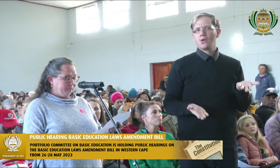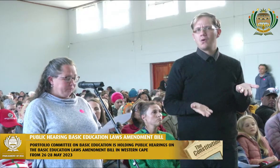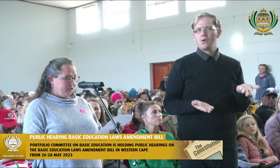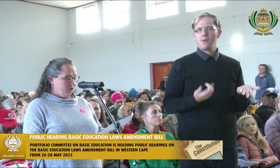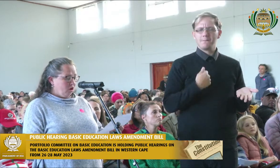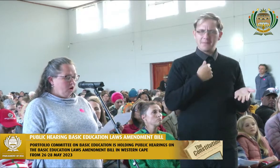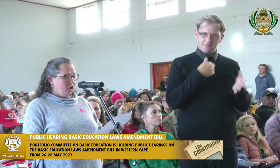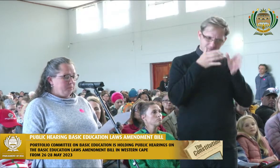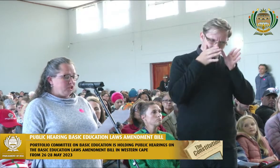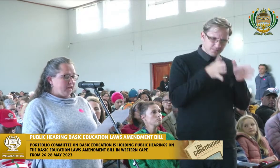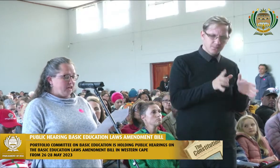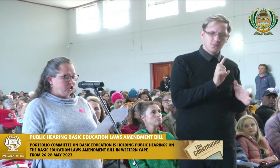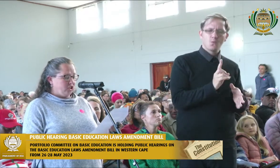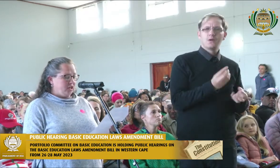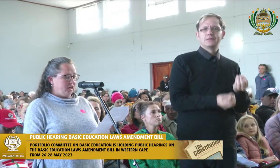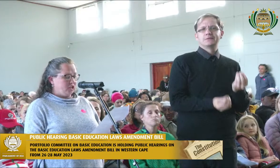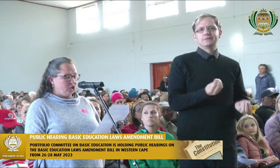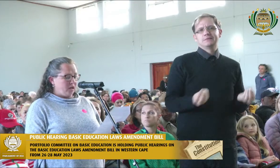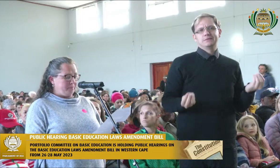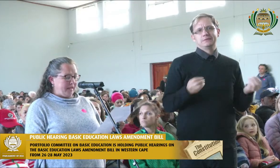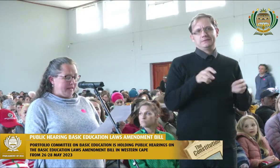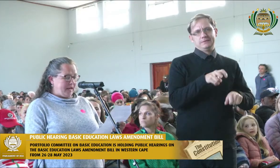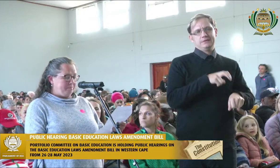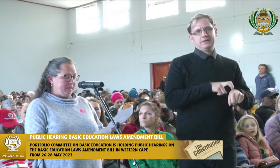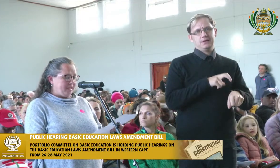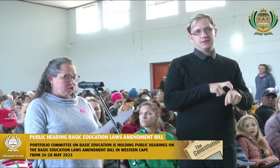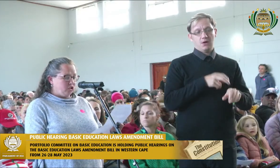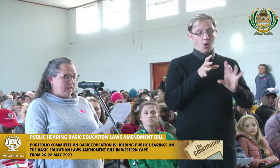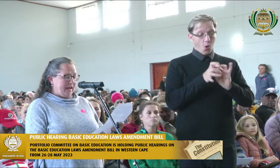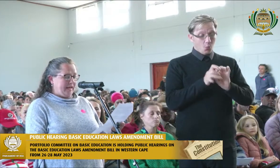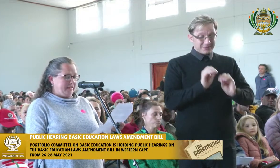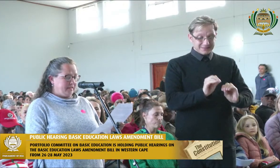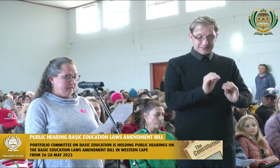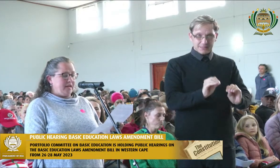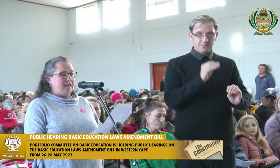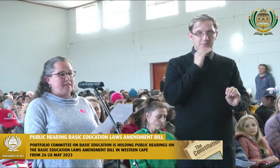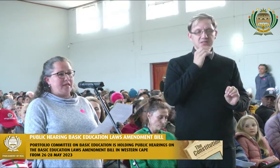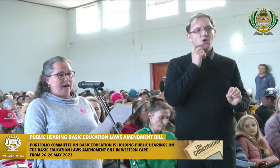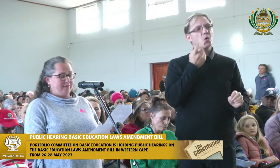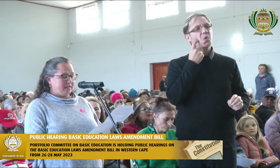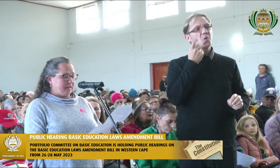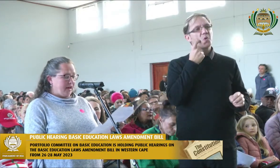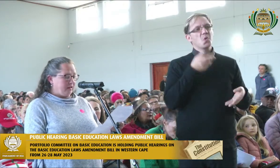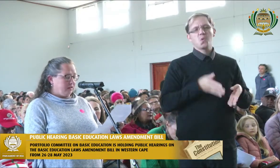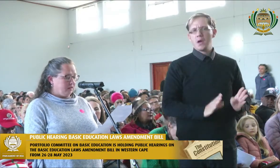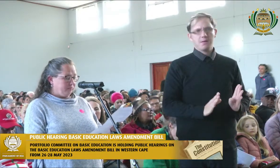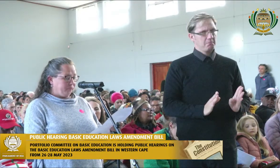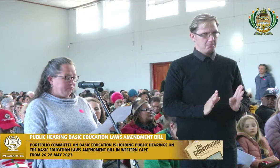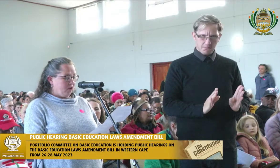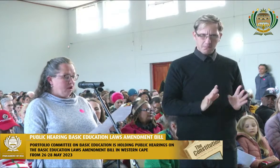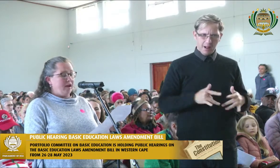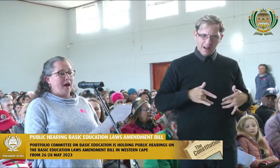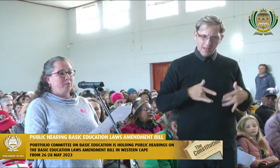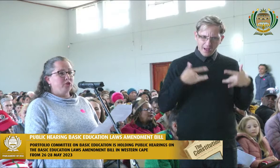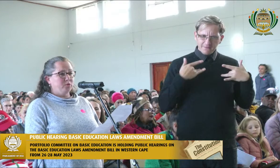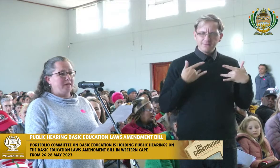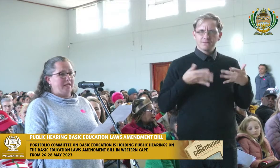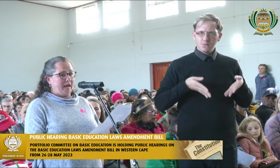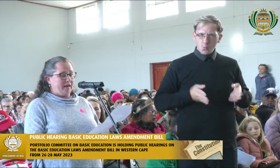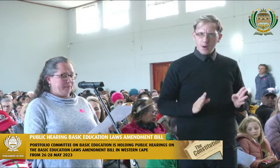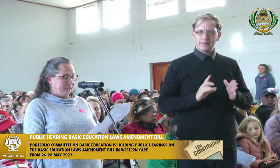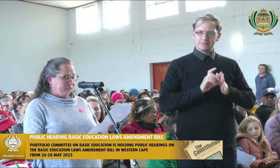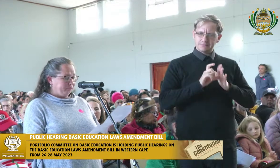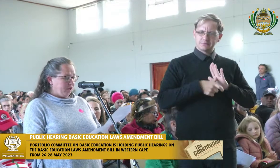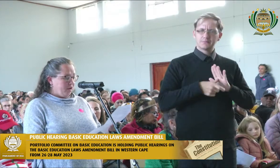me. Home education is not merely a means to an end, it is a lifestyle, and I would do